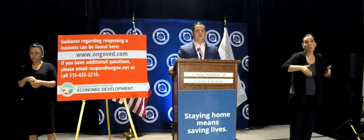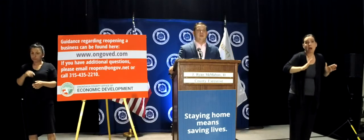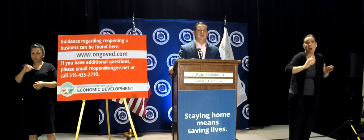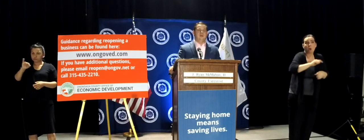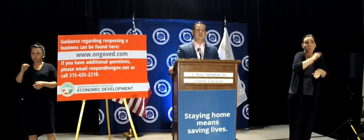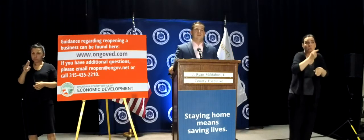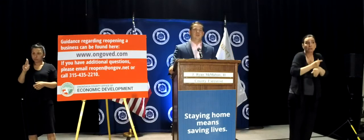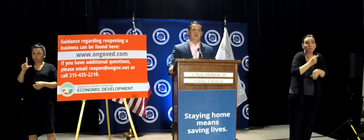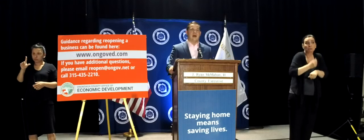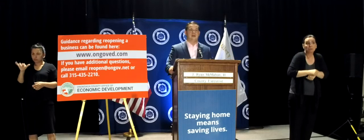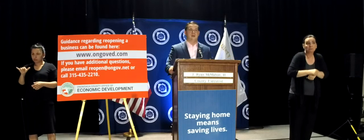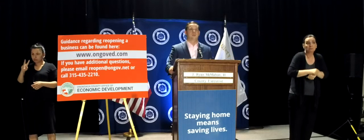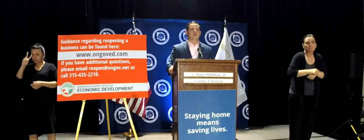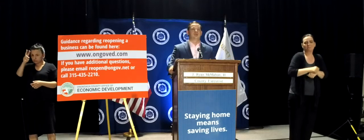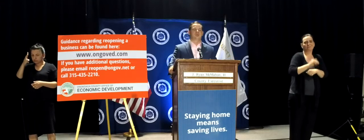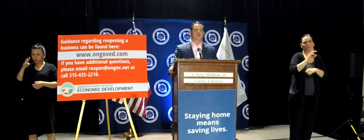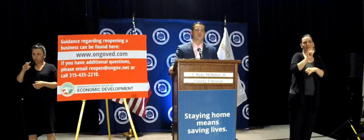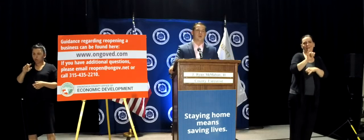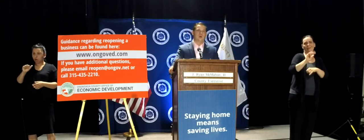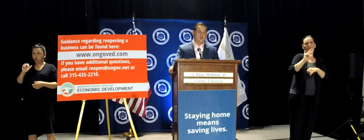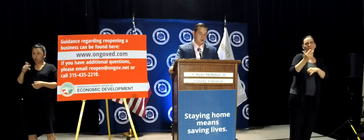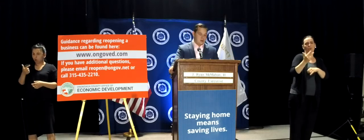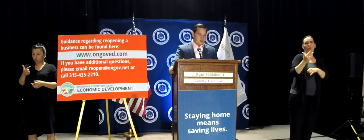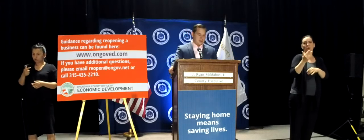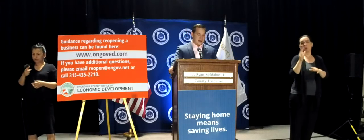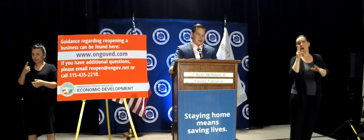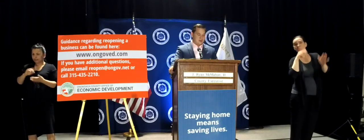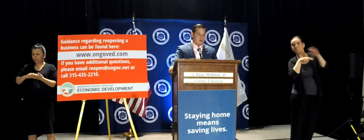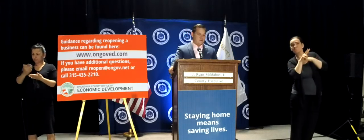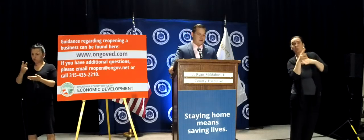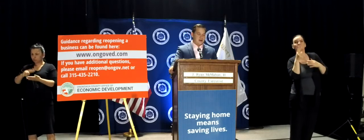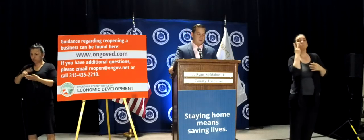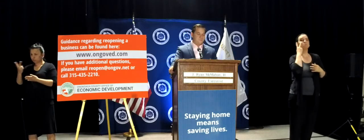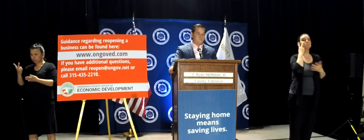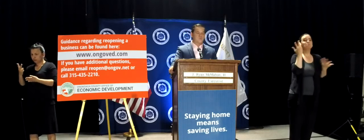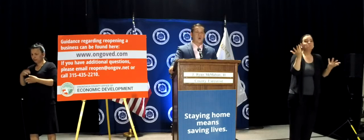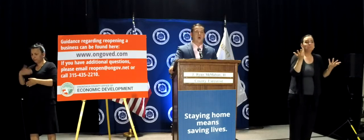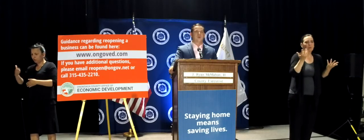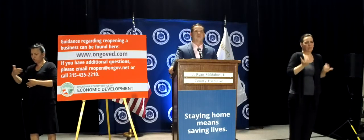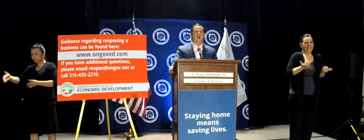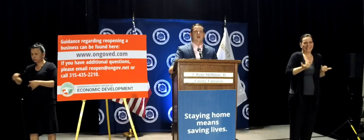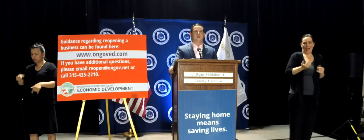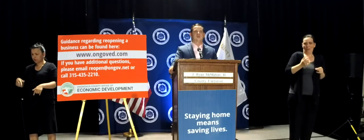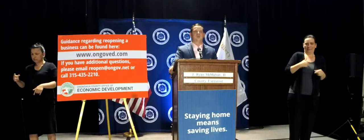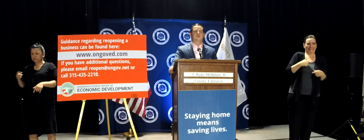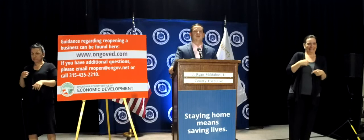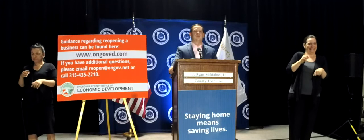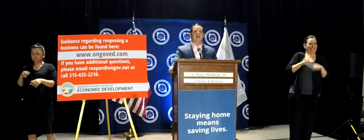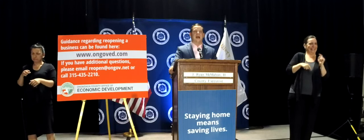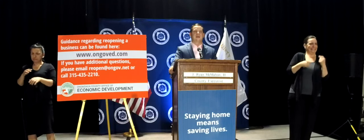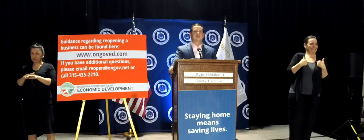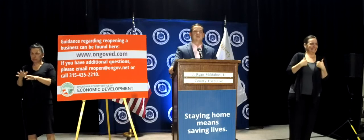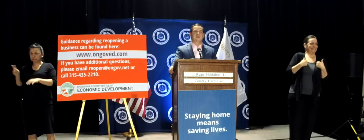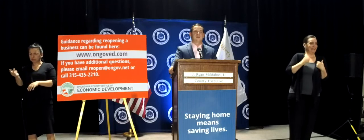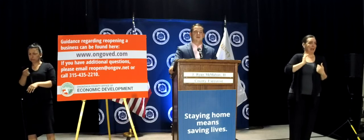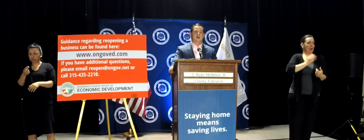things in mid-July or mid-June. So again, clarifying, all we've done is we've given guidance that was